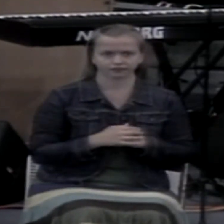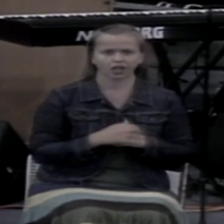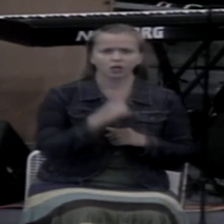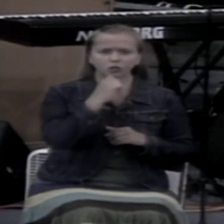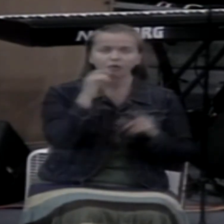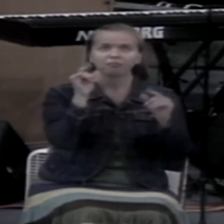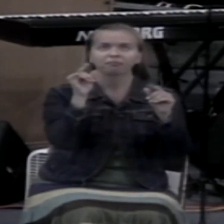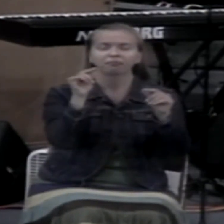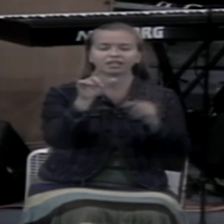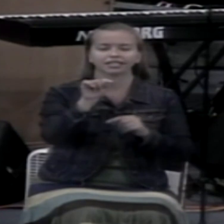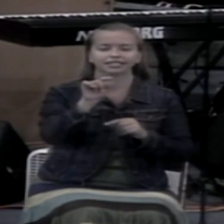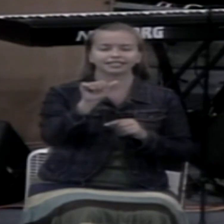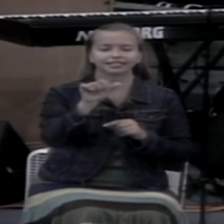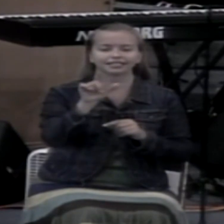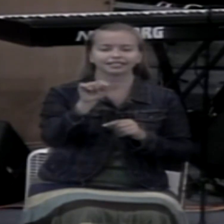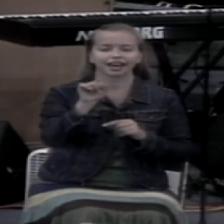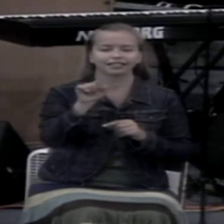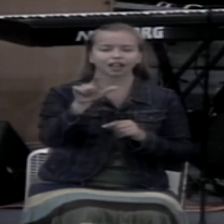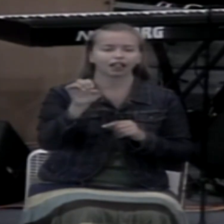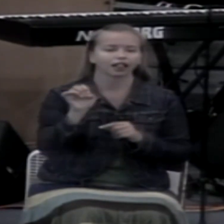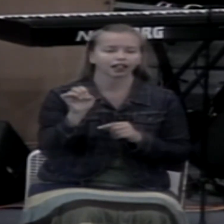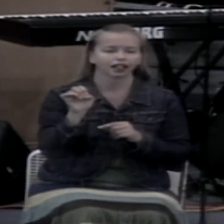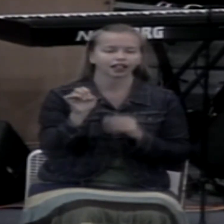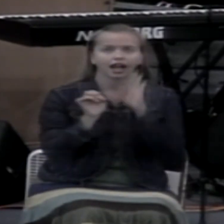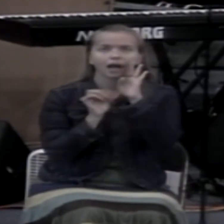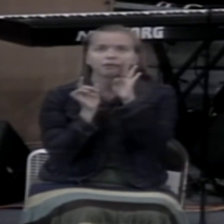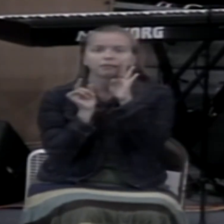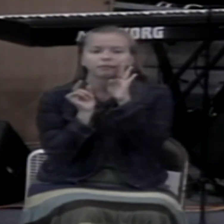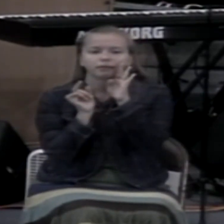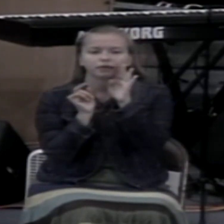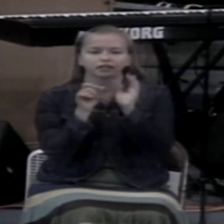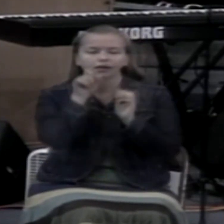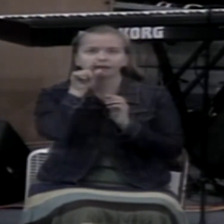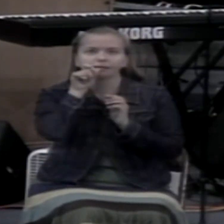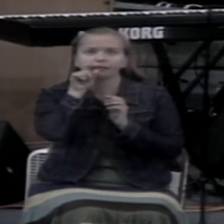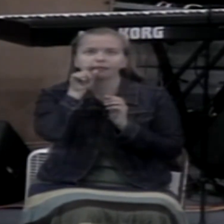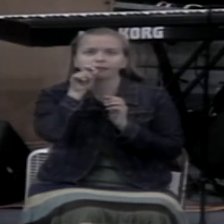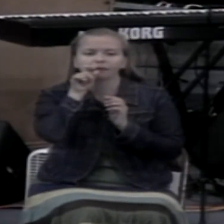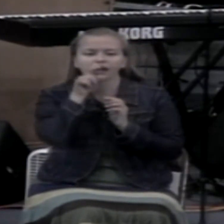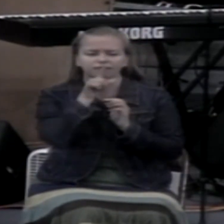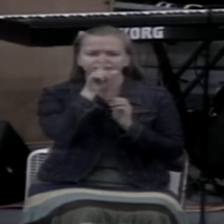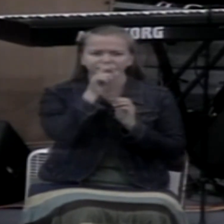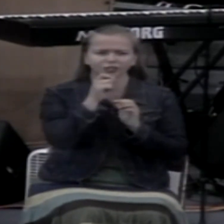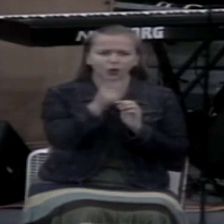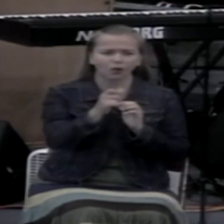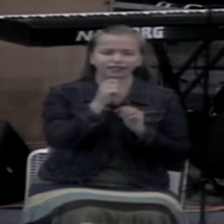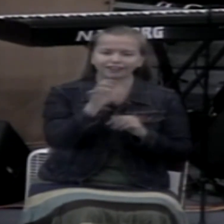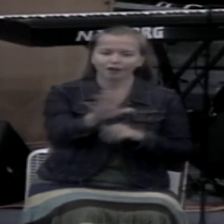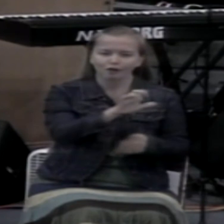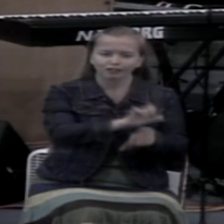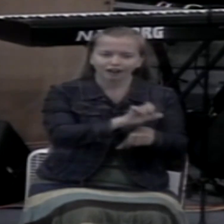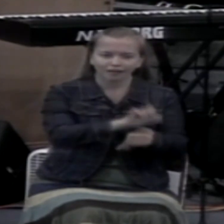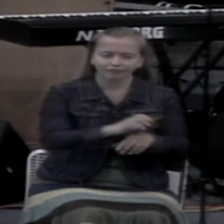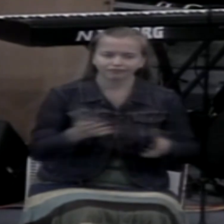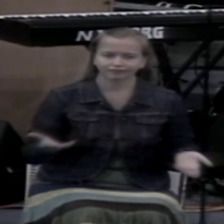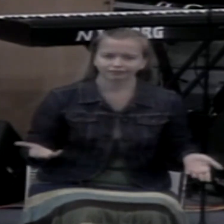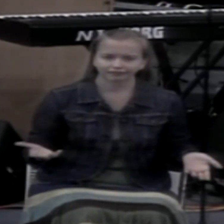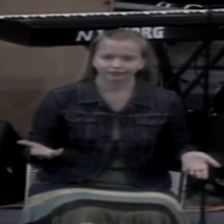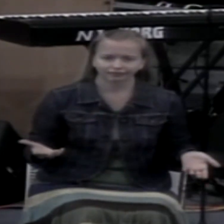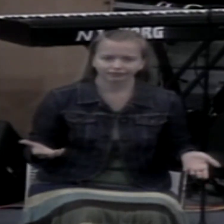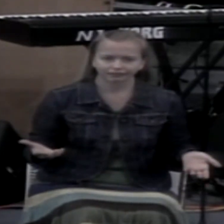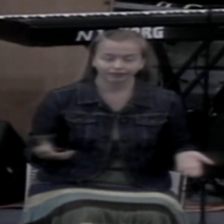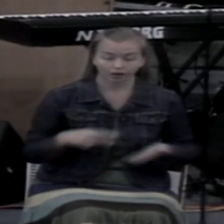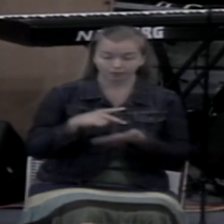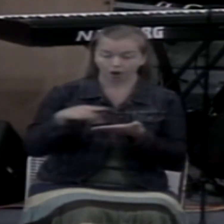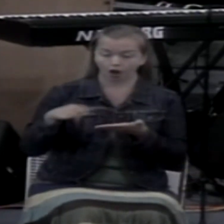wrinkle or any such thing. Now, if we are genuine in the last days, he's talking about